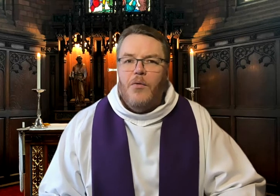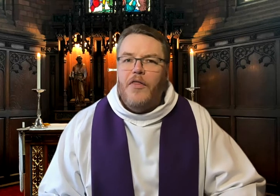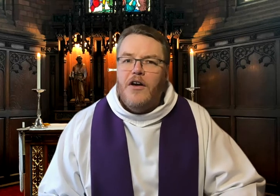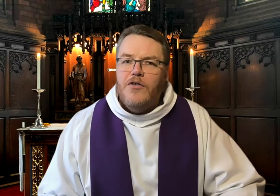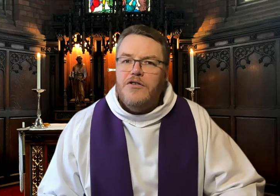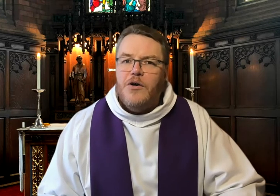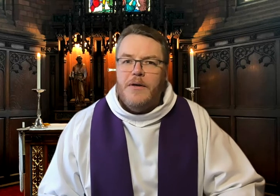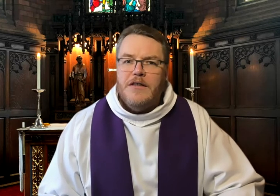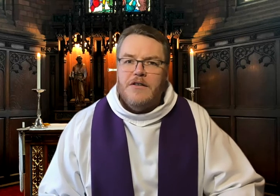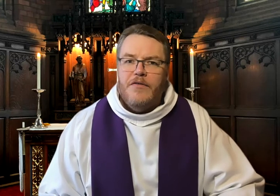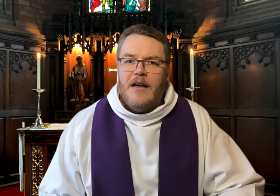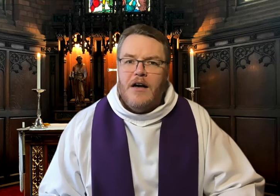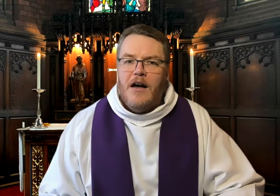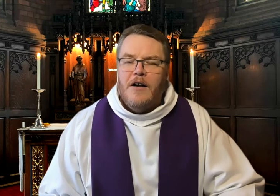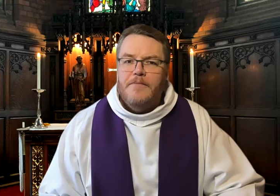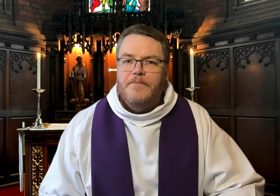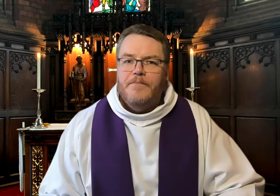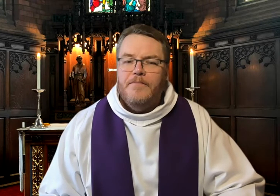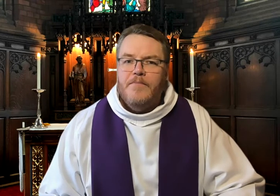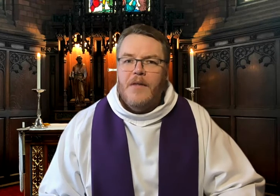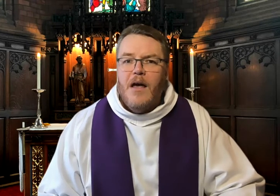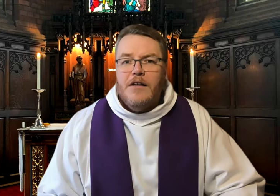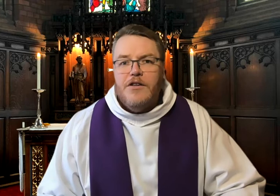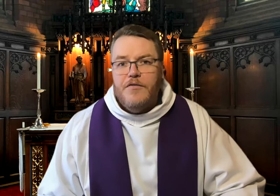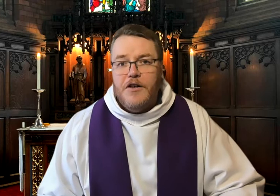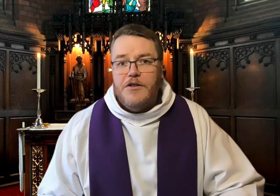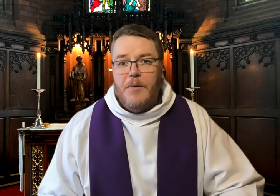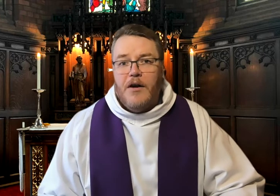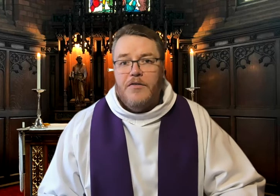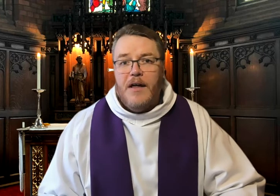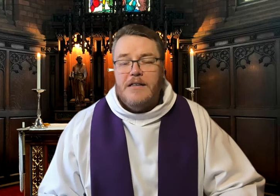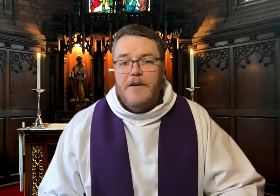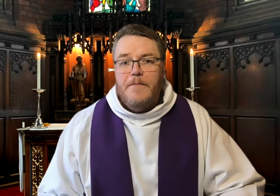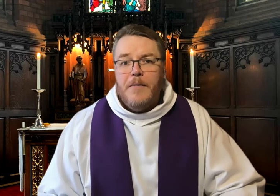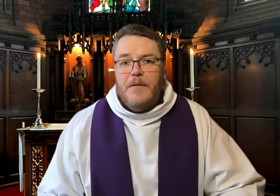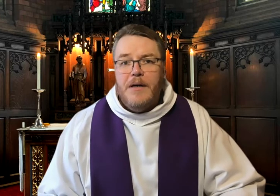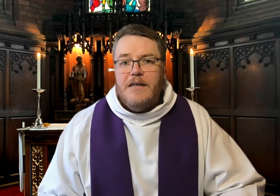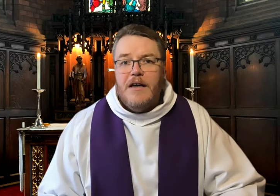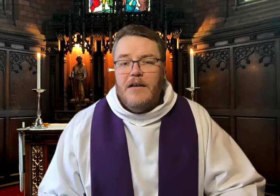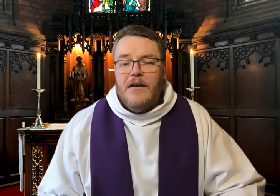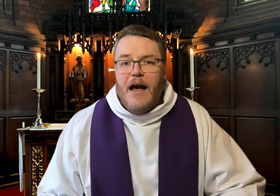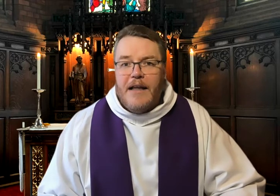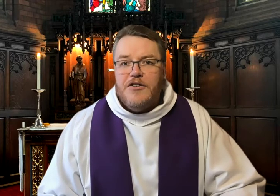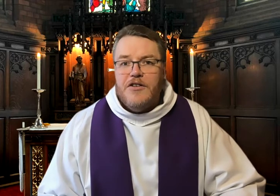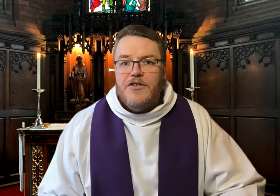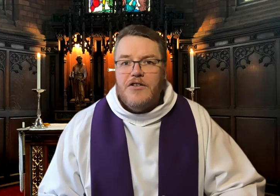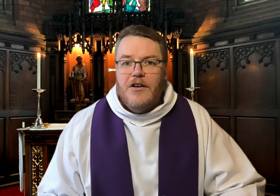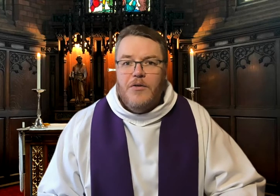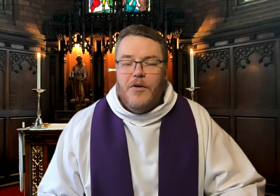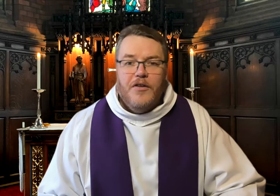the consequences of that are. And to the first part of that, Peter answers with the